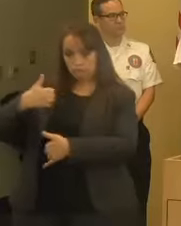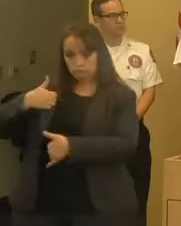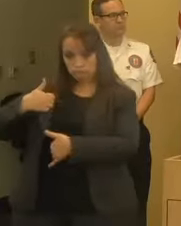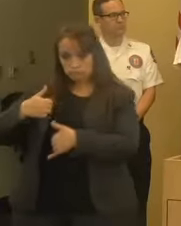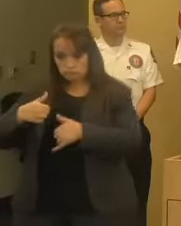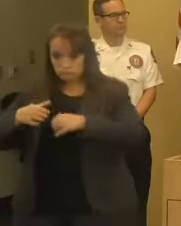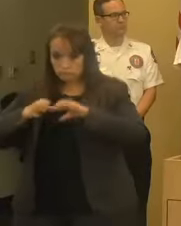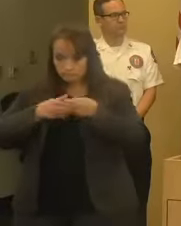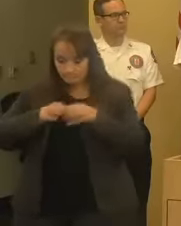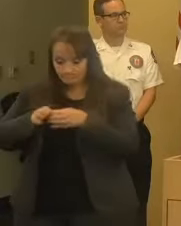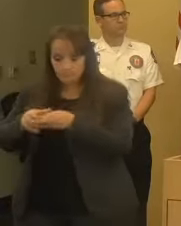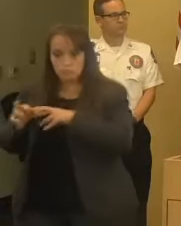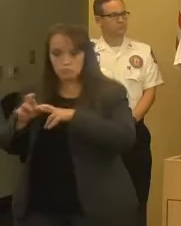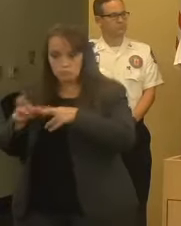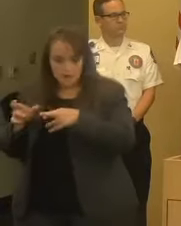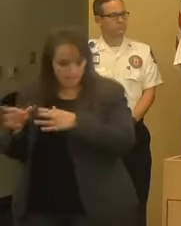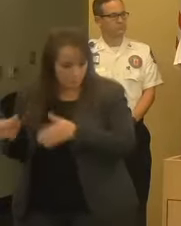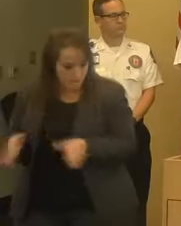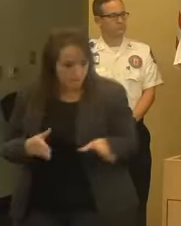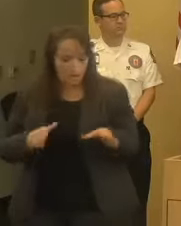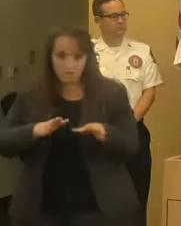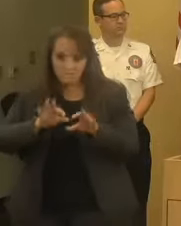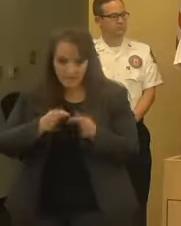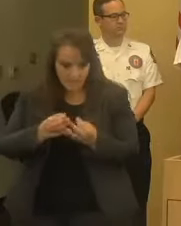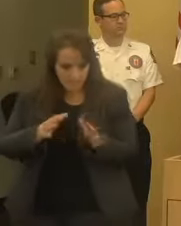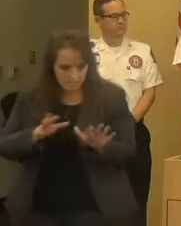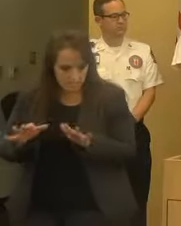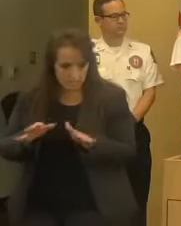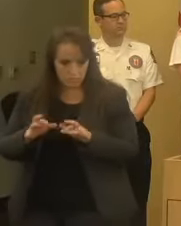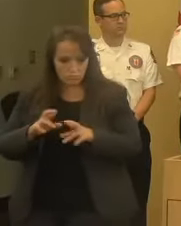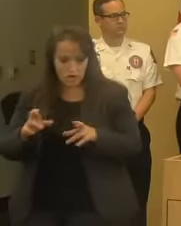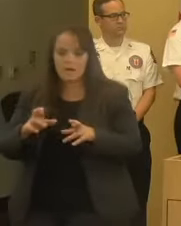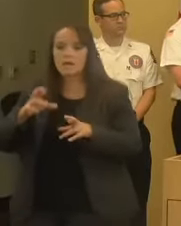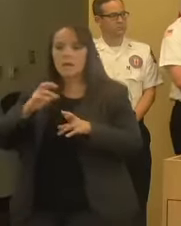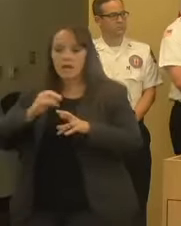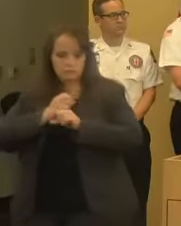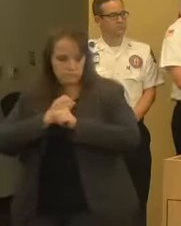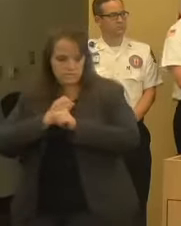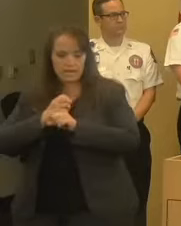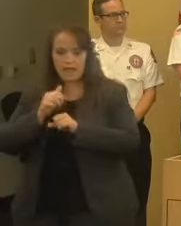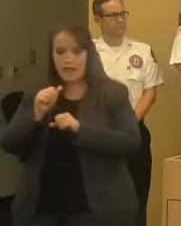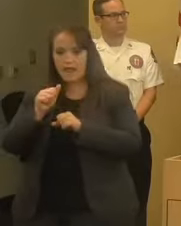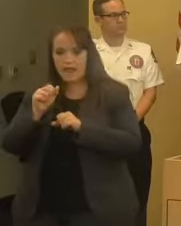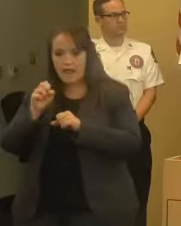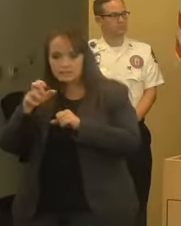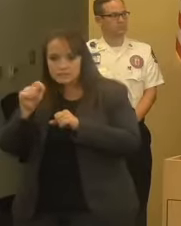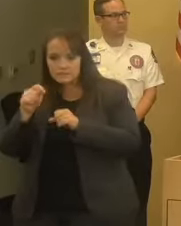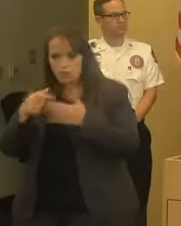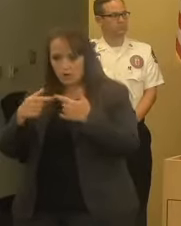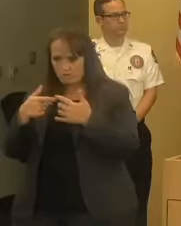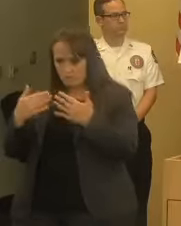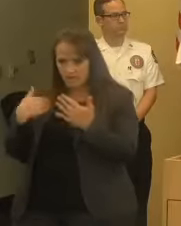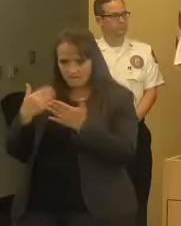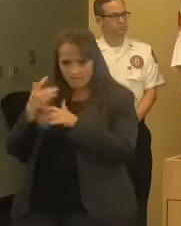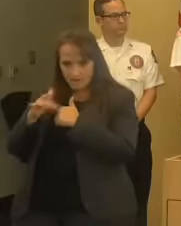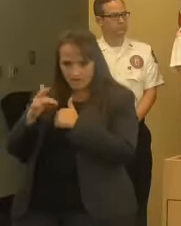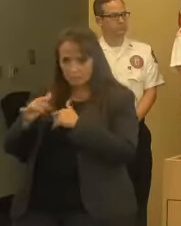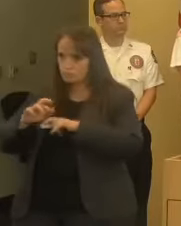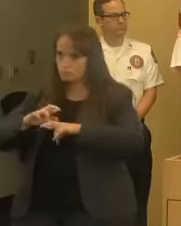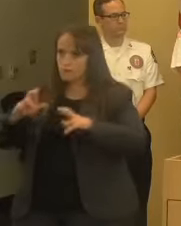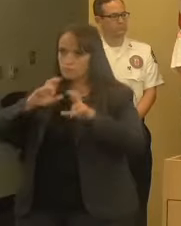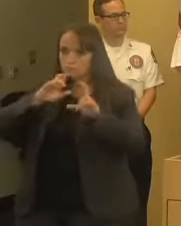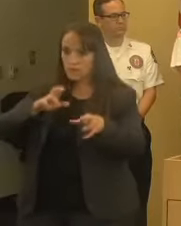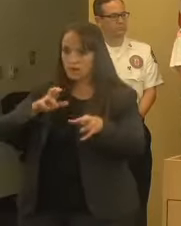and their families for the arrival of heavy weather and to protect our assets in order to be able to respond immediately following the arrival